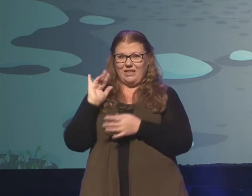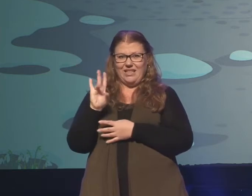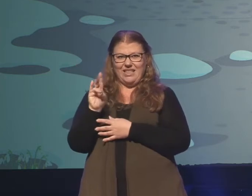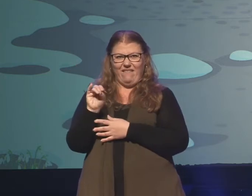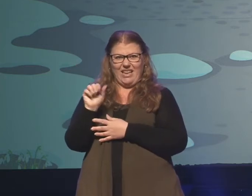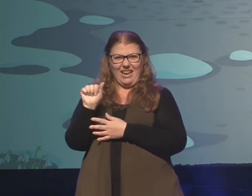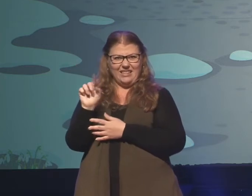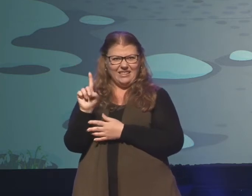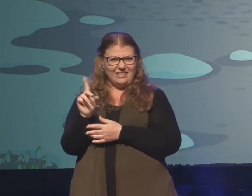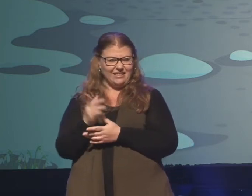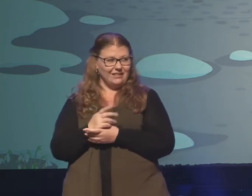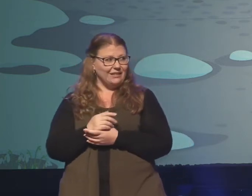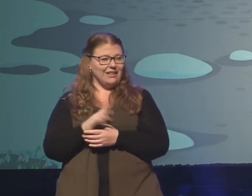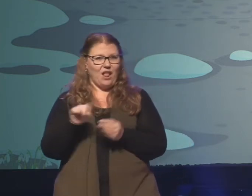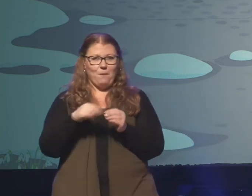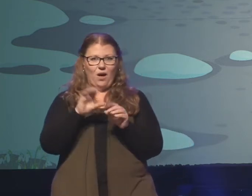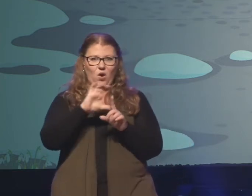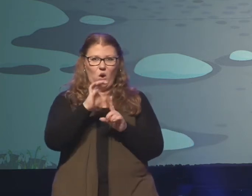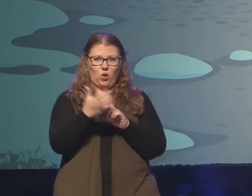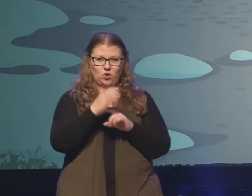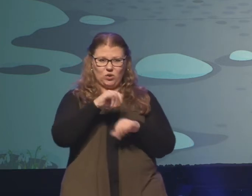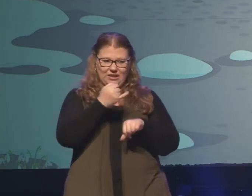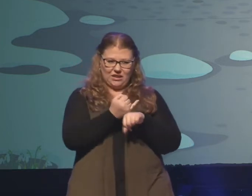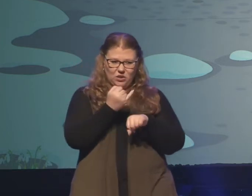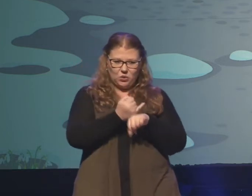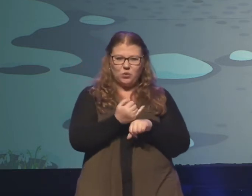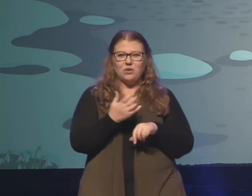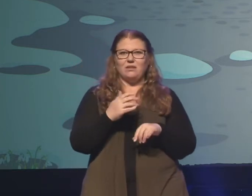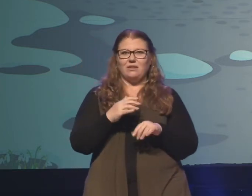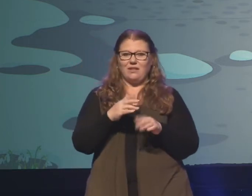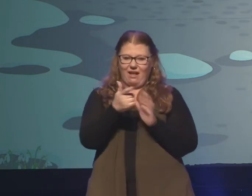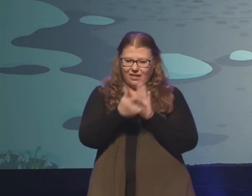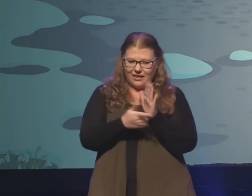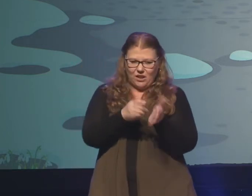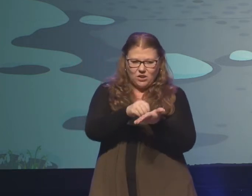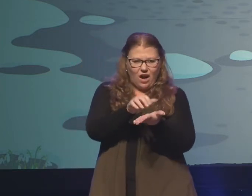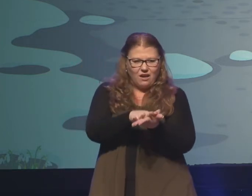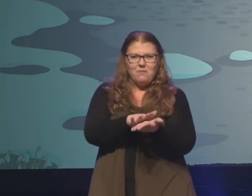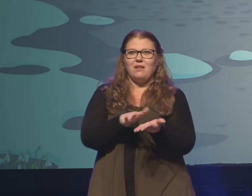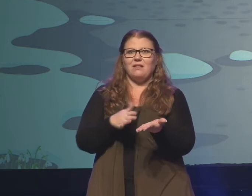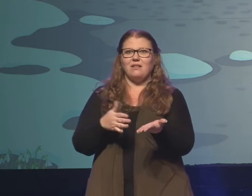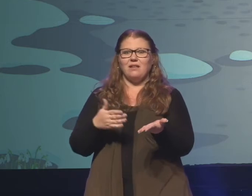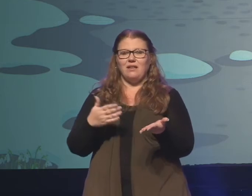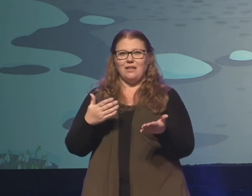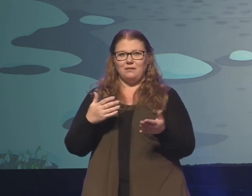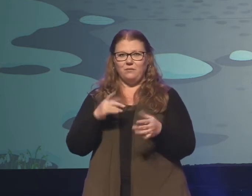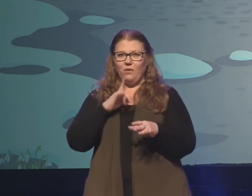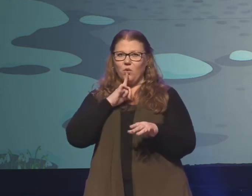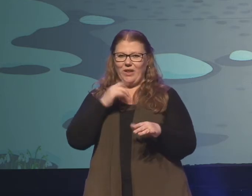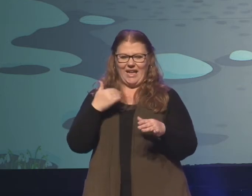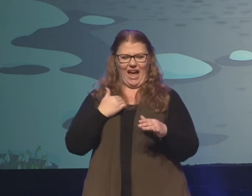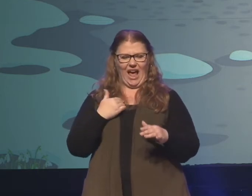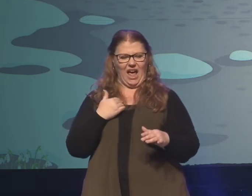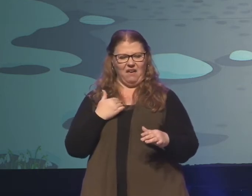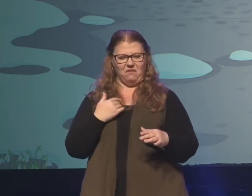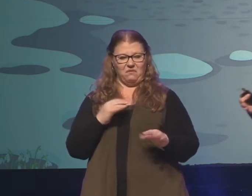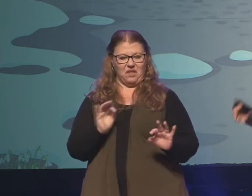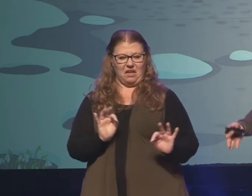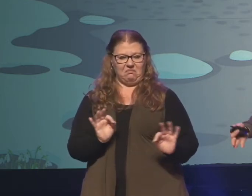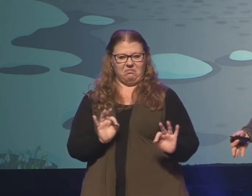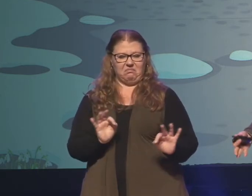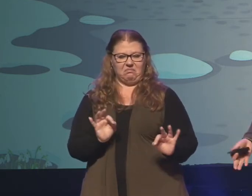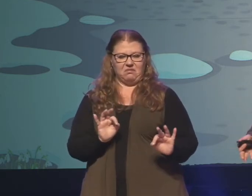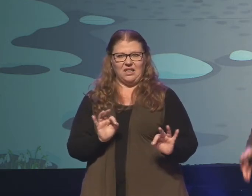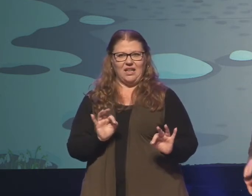AD, about cultural institutions and legal documents that have really very little bearing on what